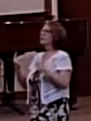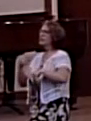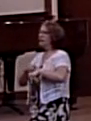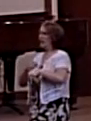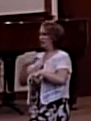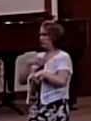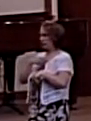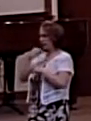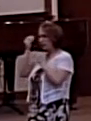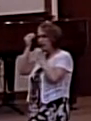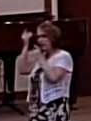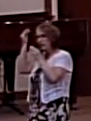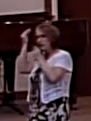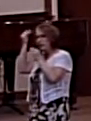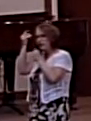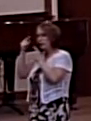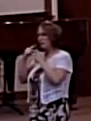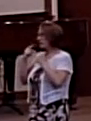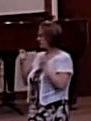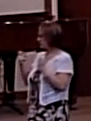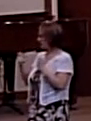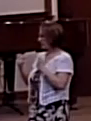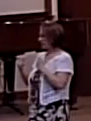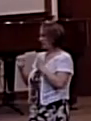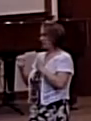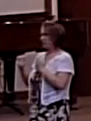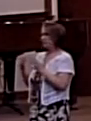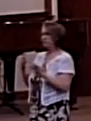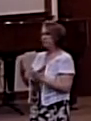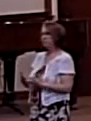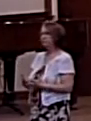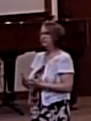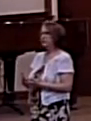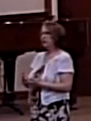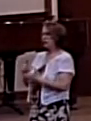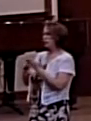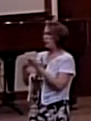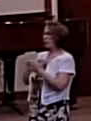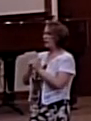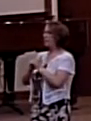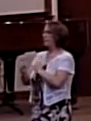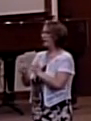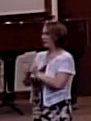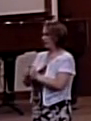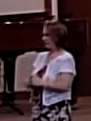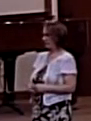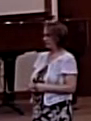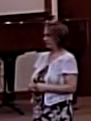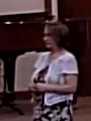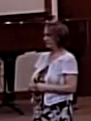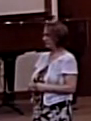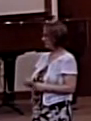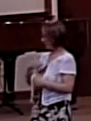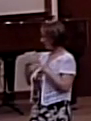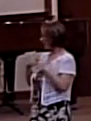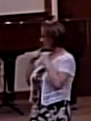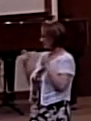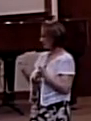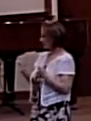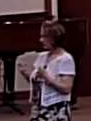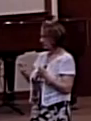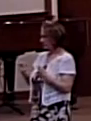to this is with the sin in our lives. It's, well, you know what? And it's what we get away with. You know, I've got sin in my life, but does sin